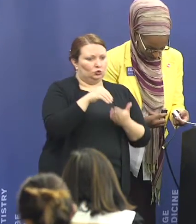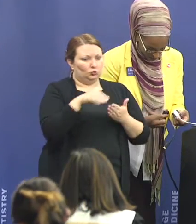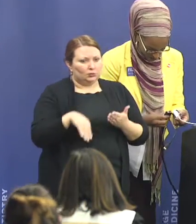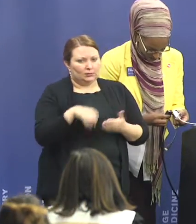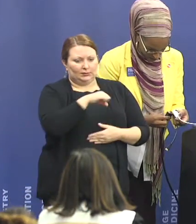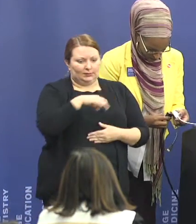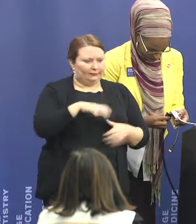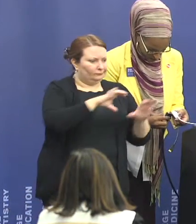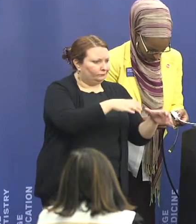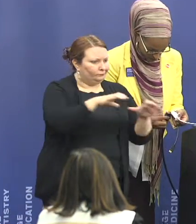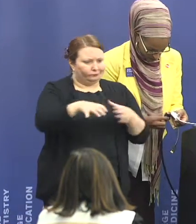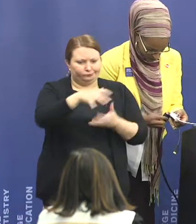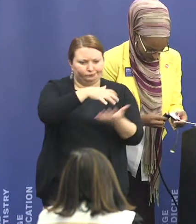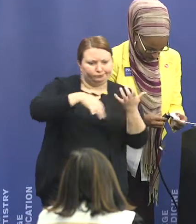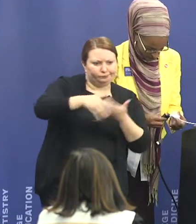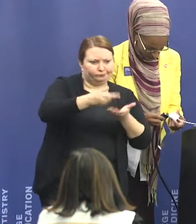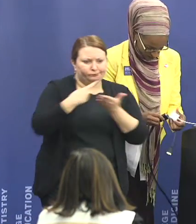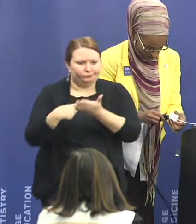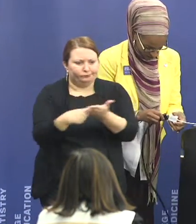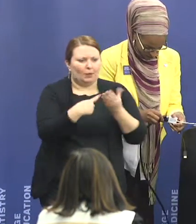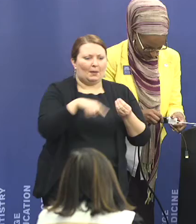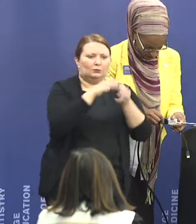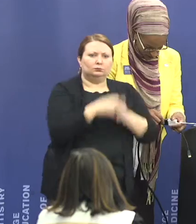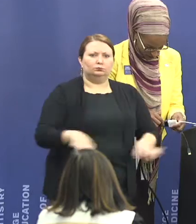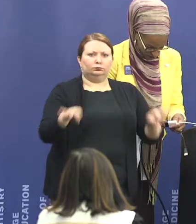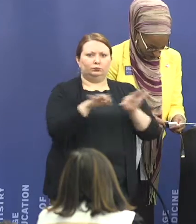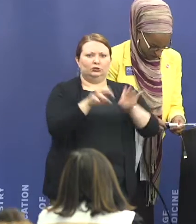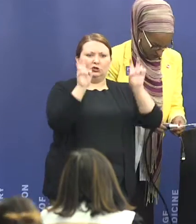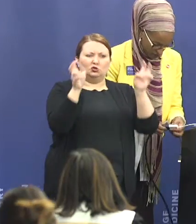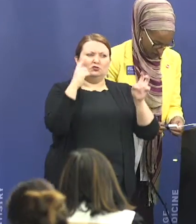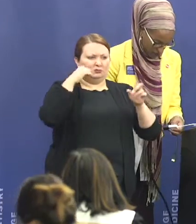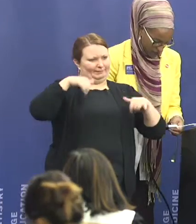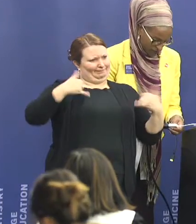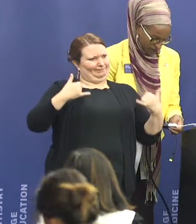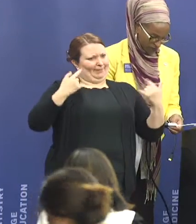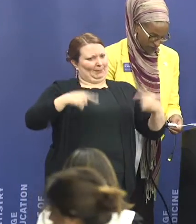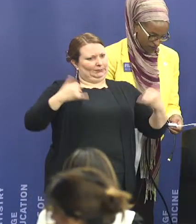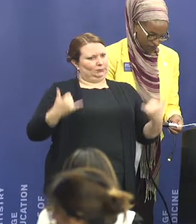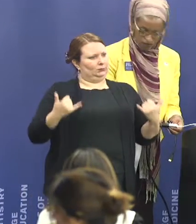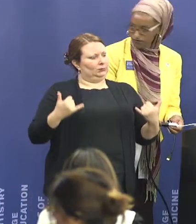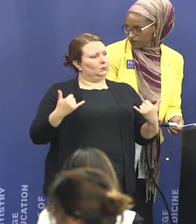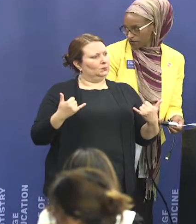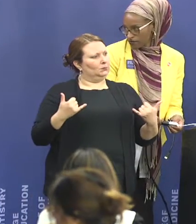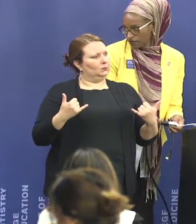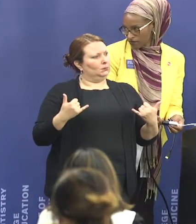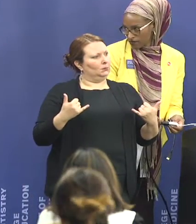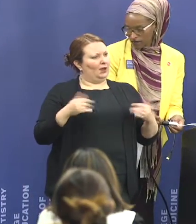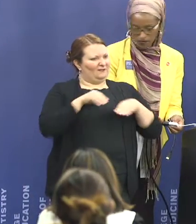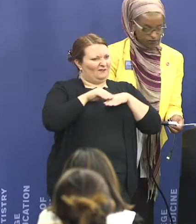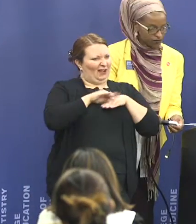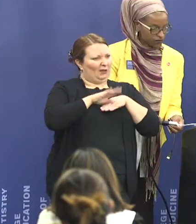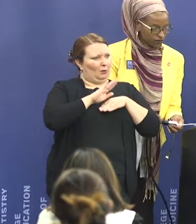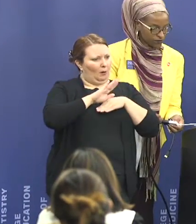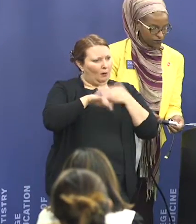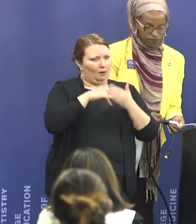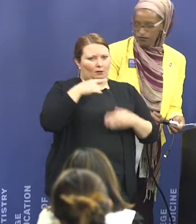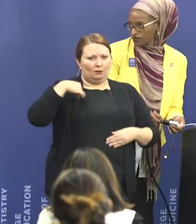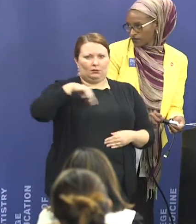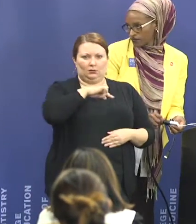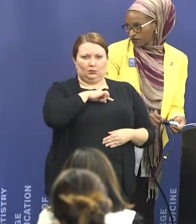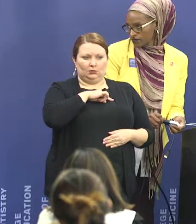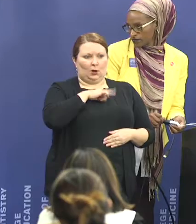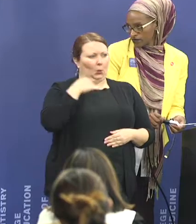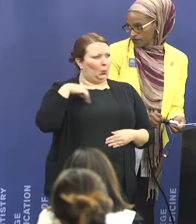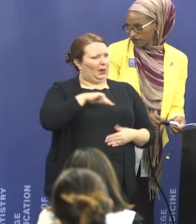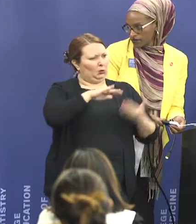staff engage with each other about some of the big issues of our time that are going on now and affecting all of us. As